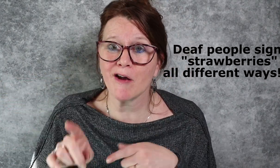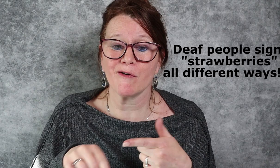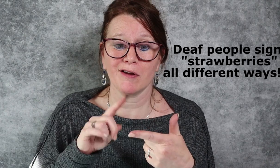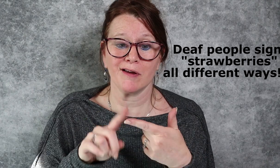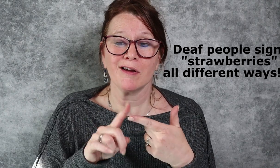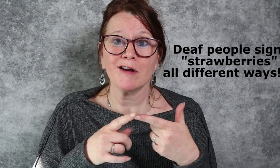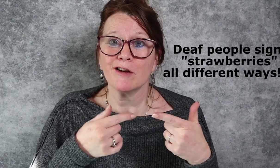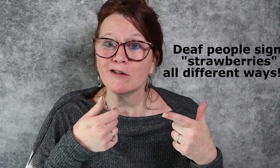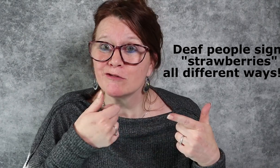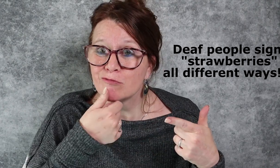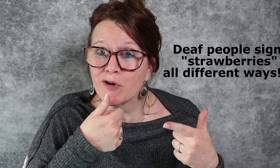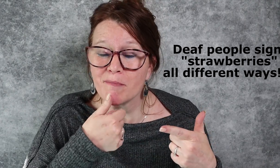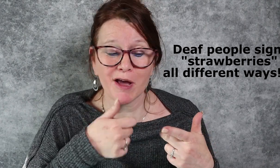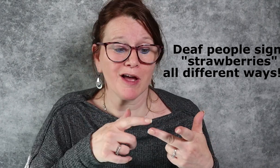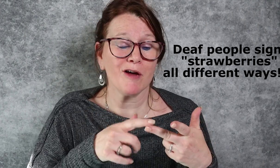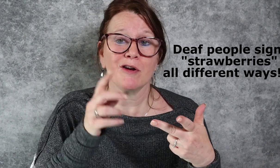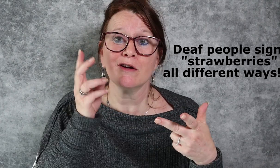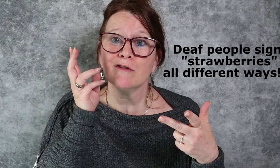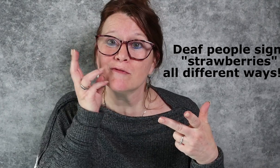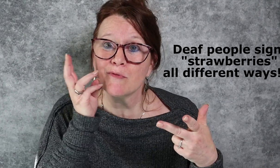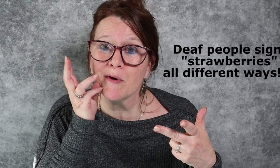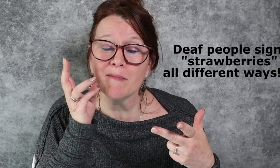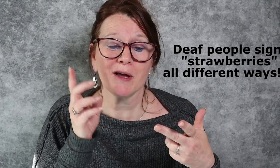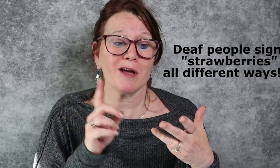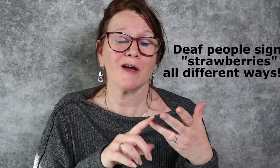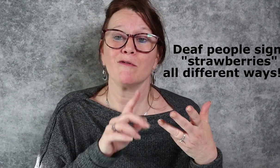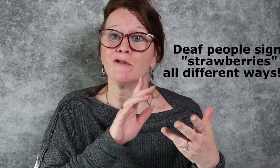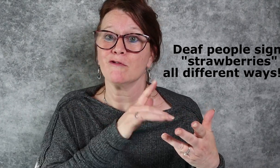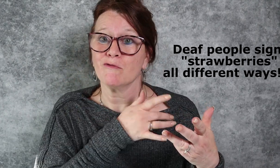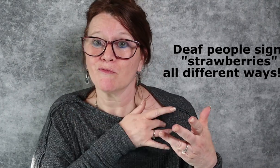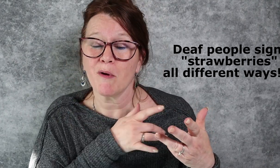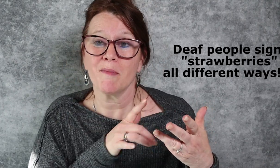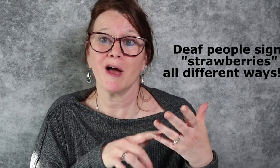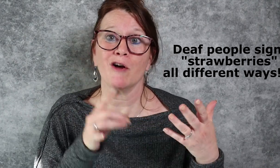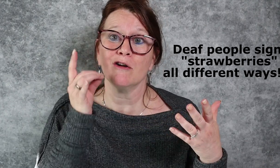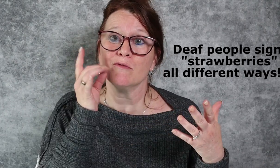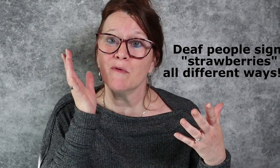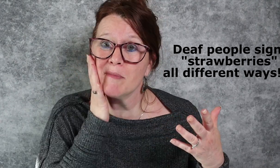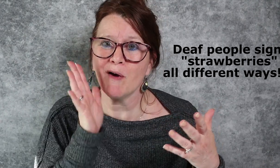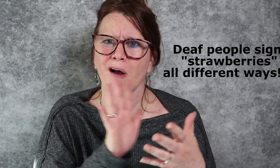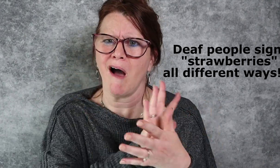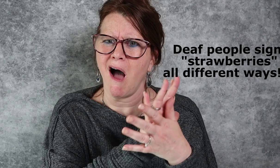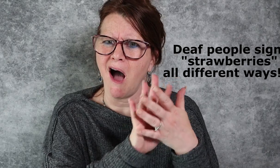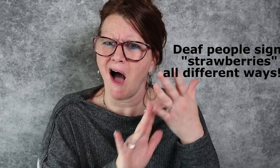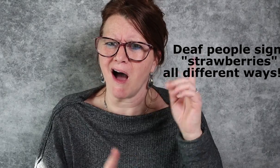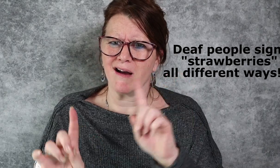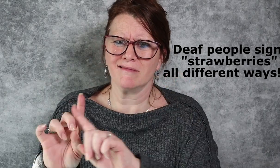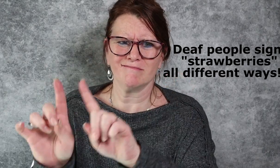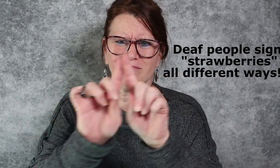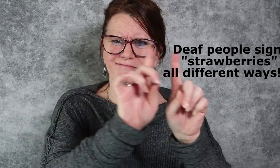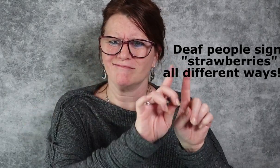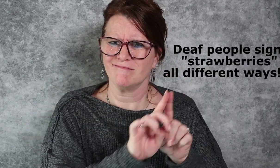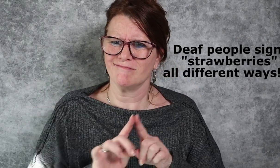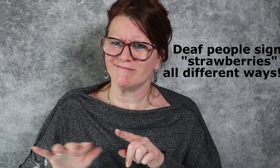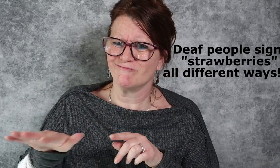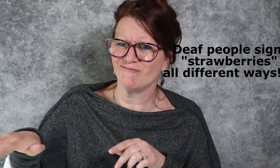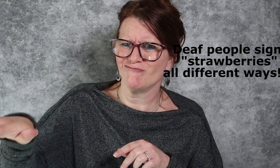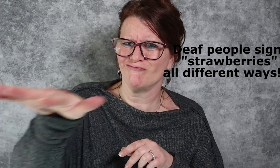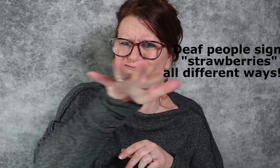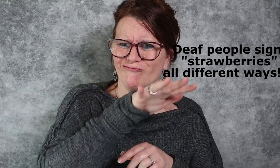see all sorts of different signs for strawberry. This one, this one, this one, this one, this one. All